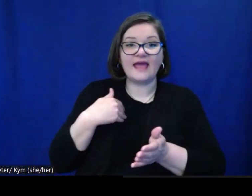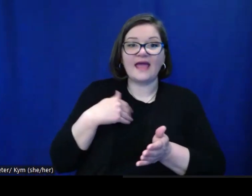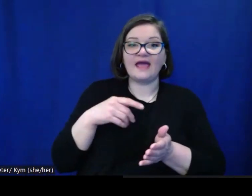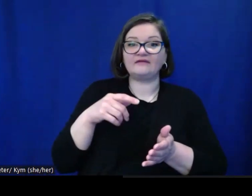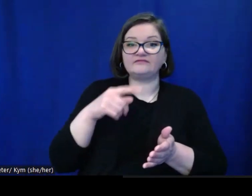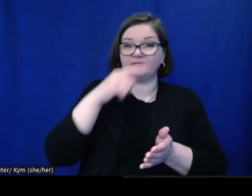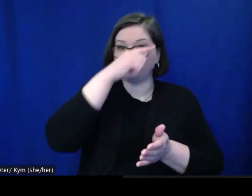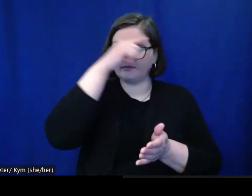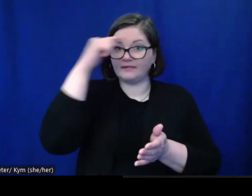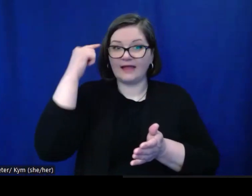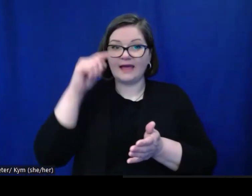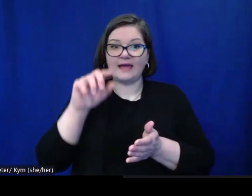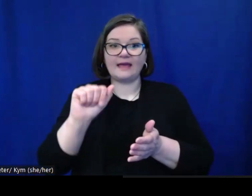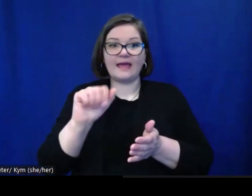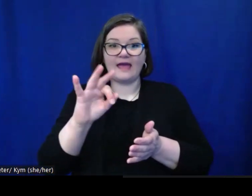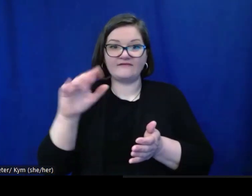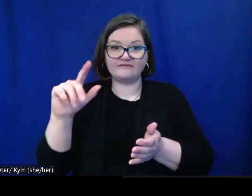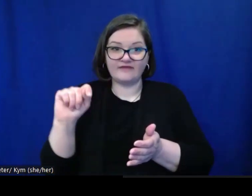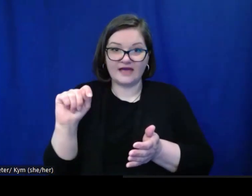oppositional,